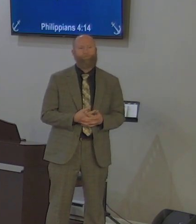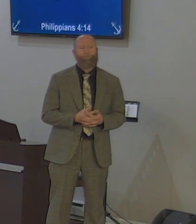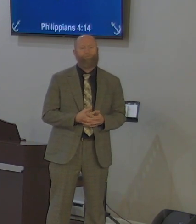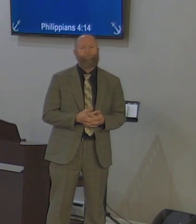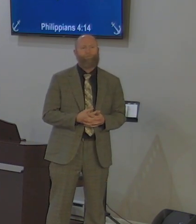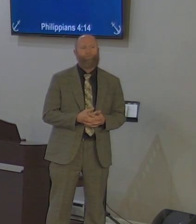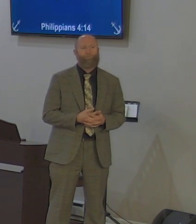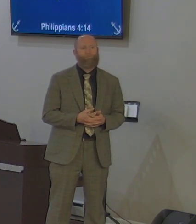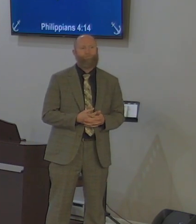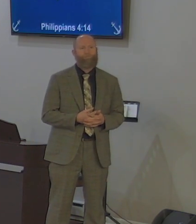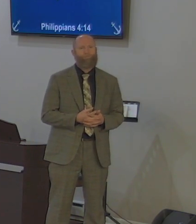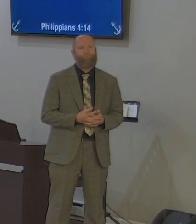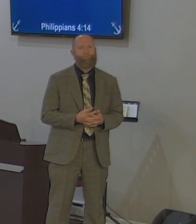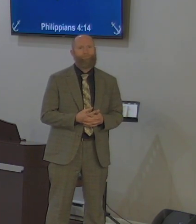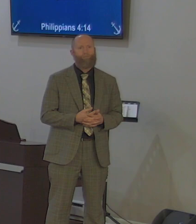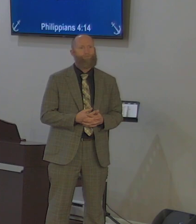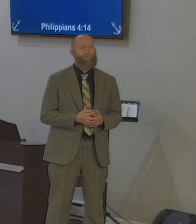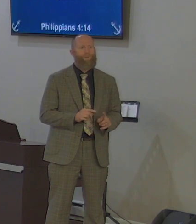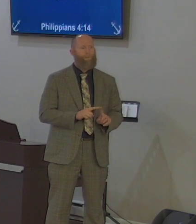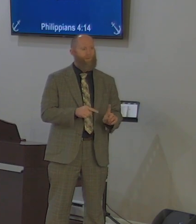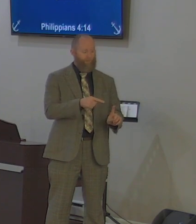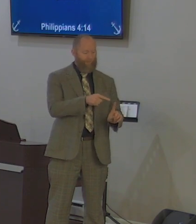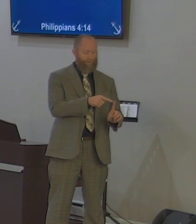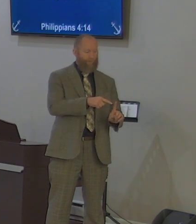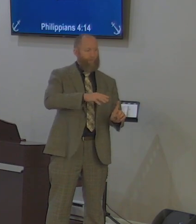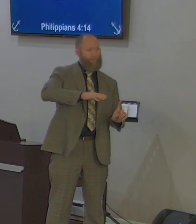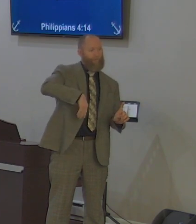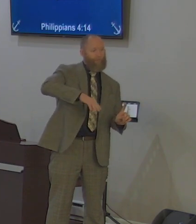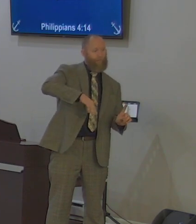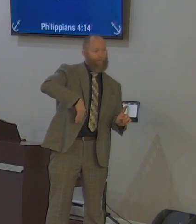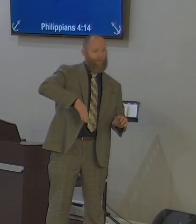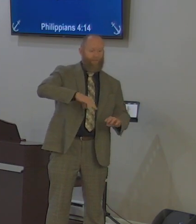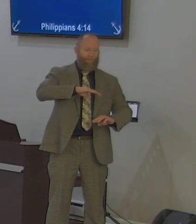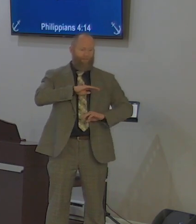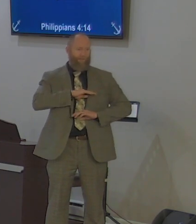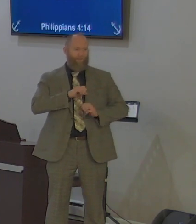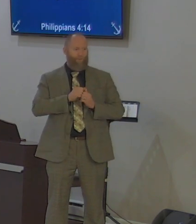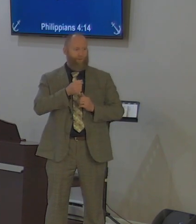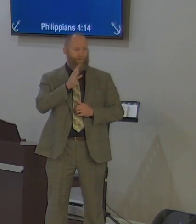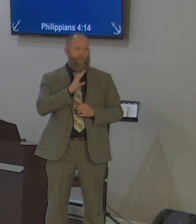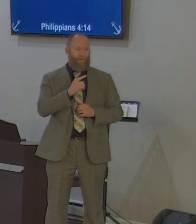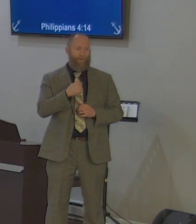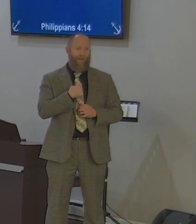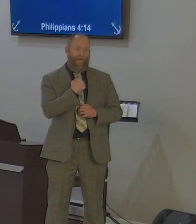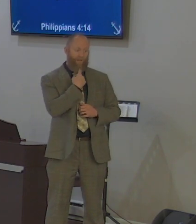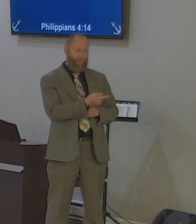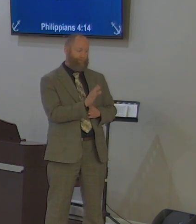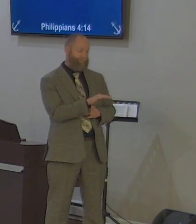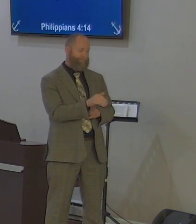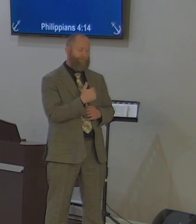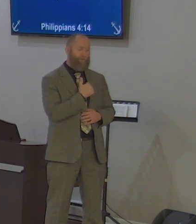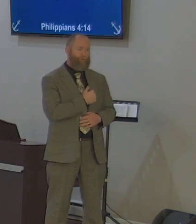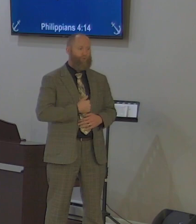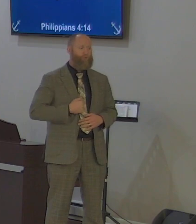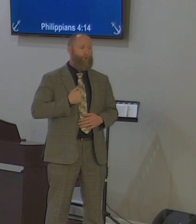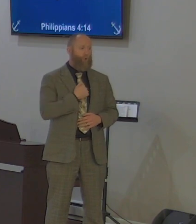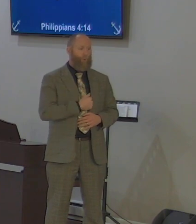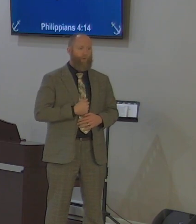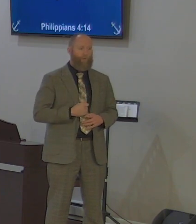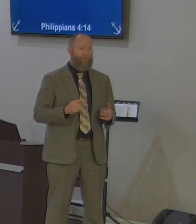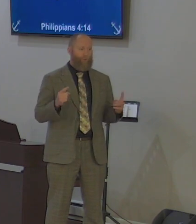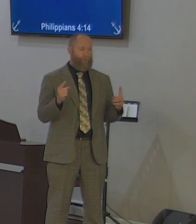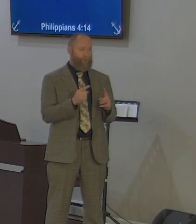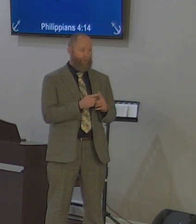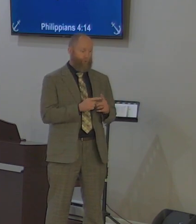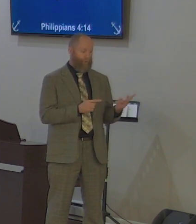Now they had to learn to be content with God, because I said, I'm sorry, but until we sit down and